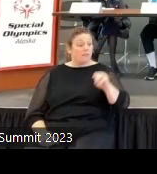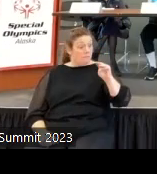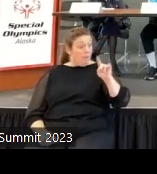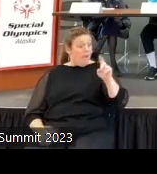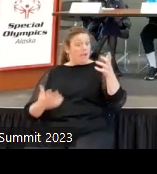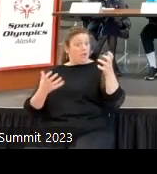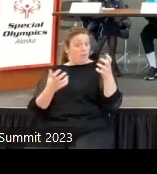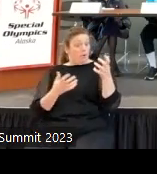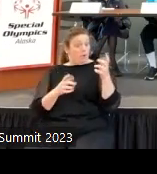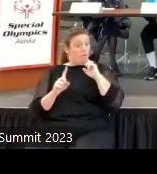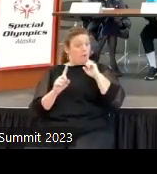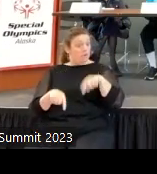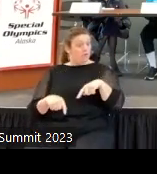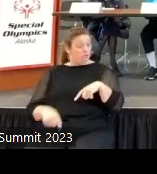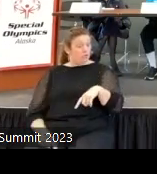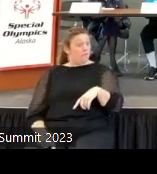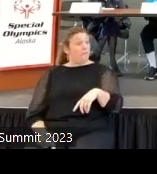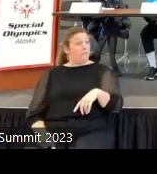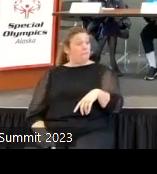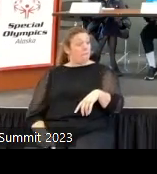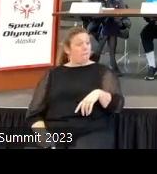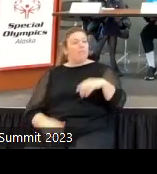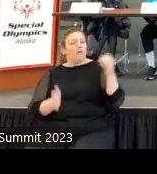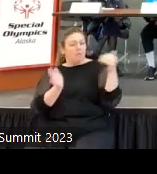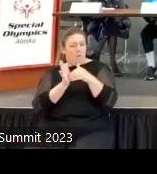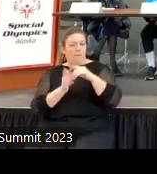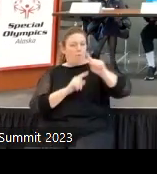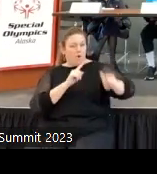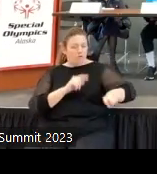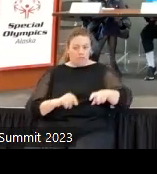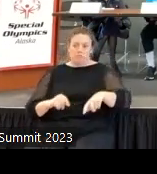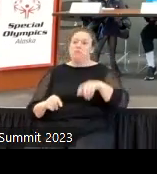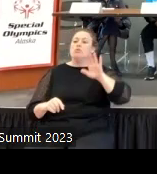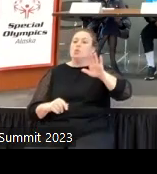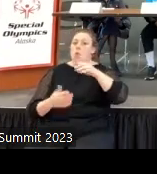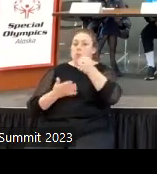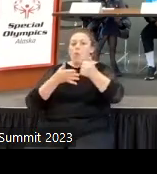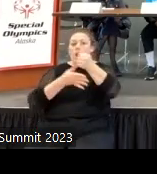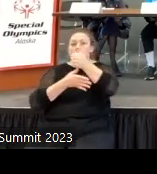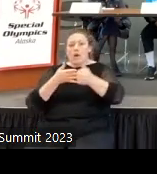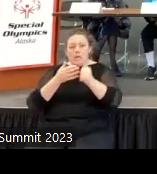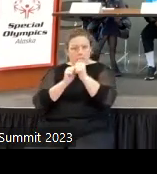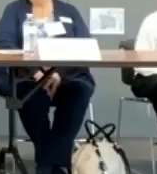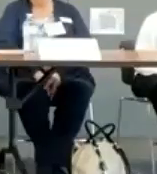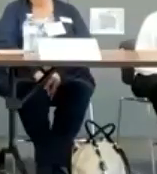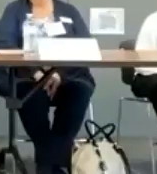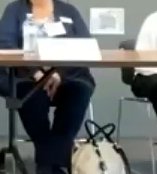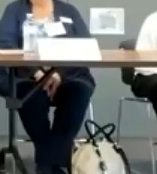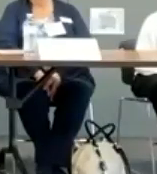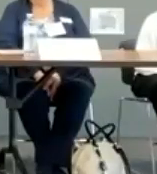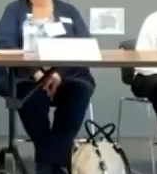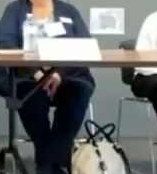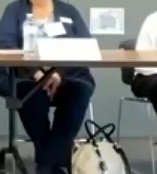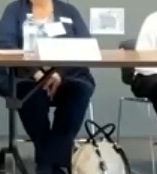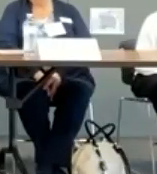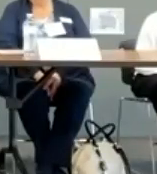answer? How have your priorities changed as you've gotten older? My